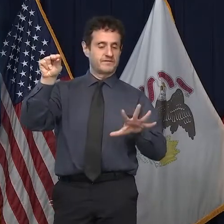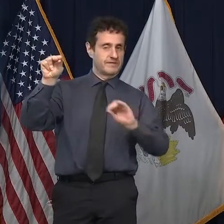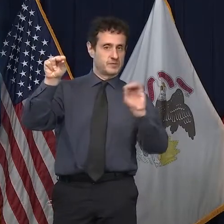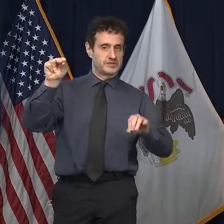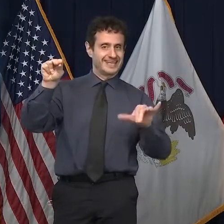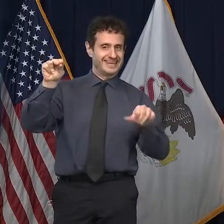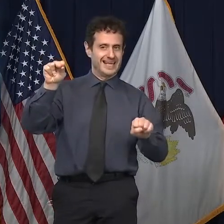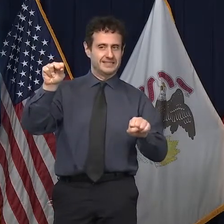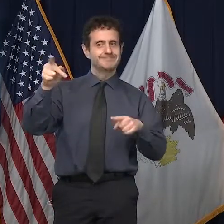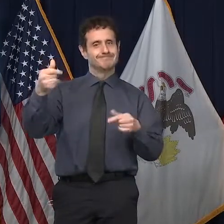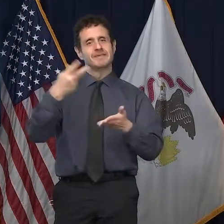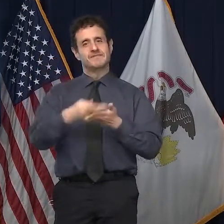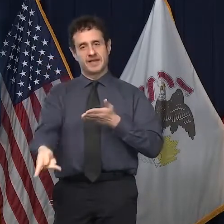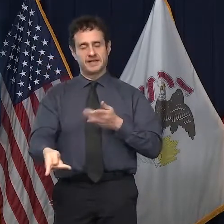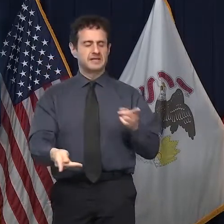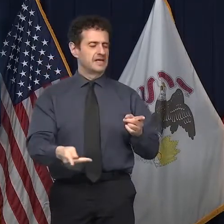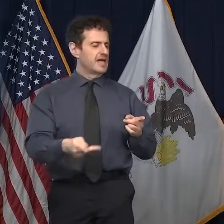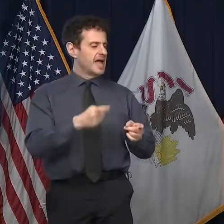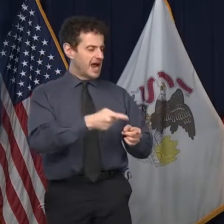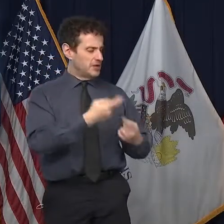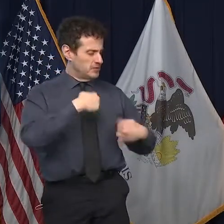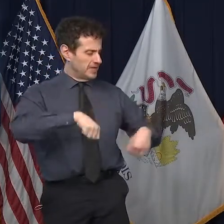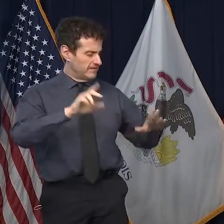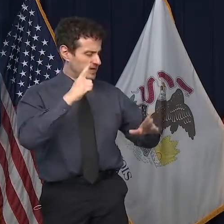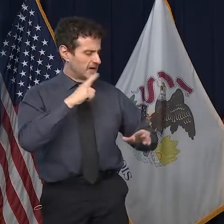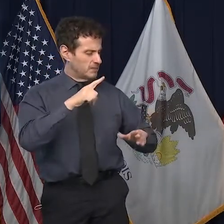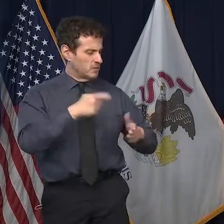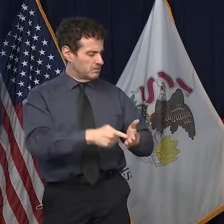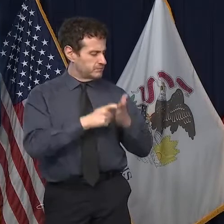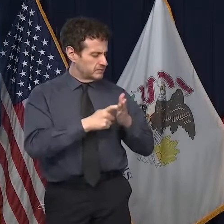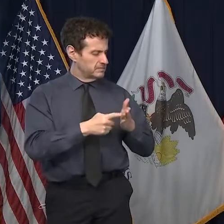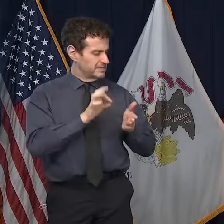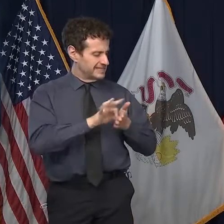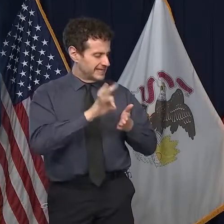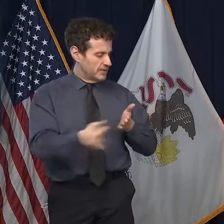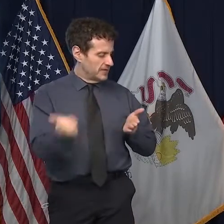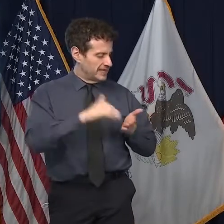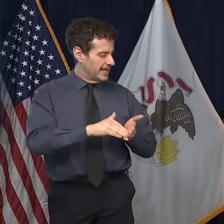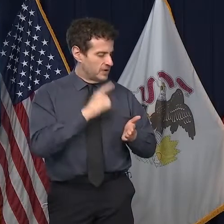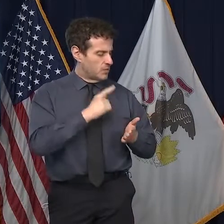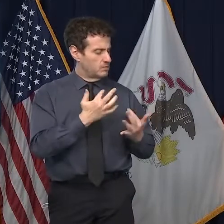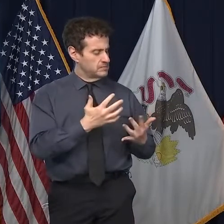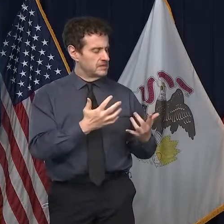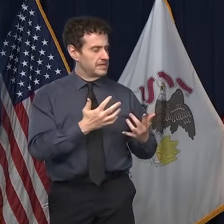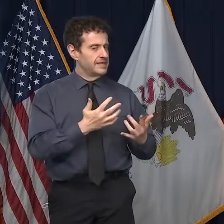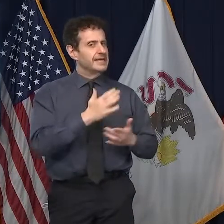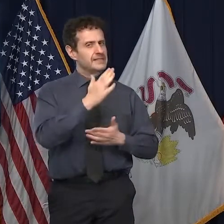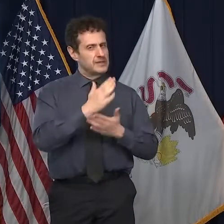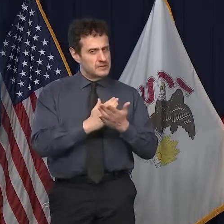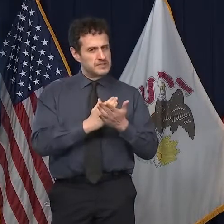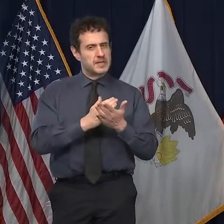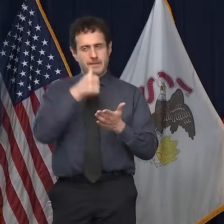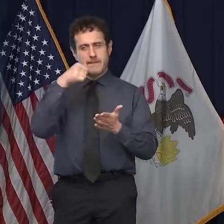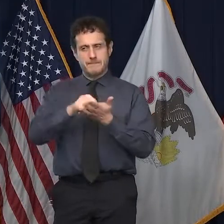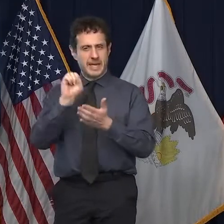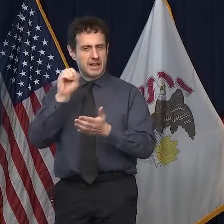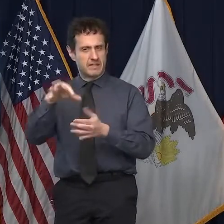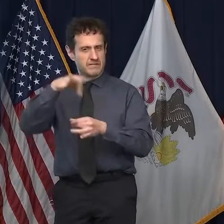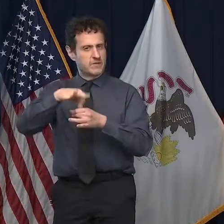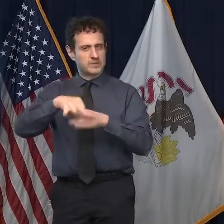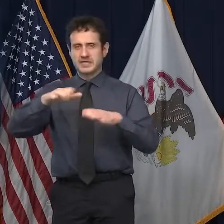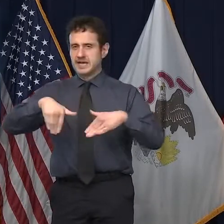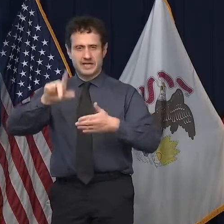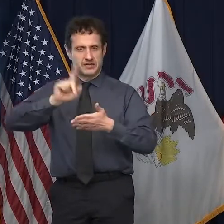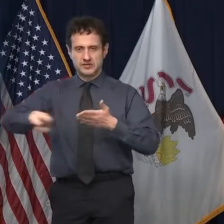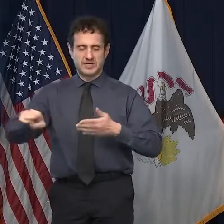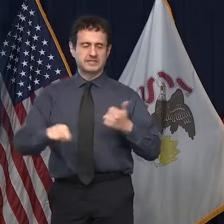until Friday. Are you conceding, or are you demanding a recount, or are you going to wait? Or because there's some uncounted mail-in ballots that have yet to be